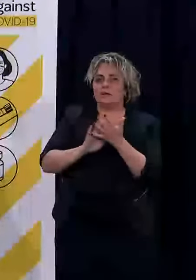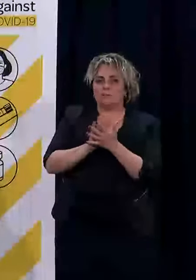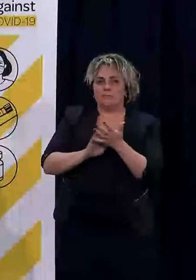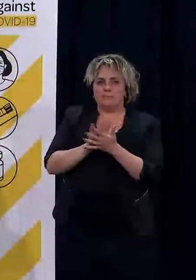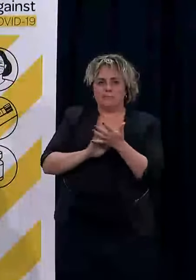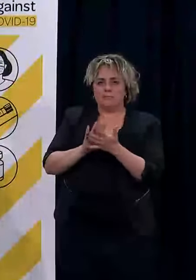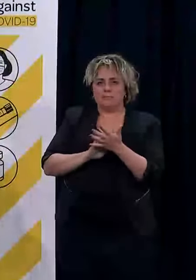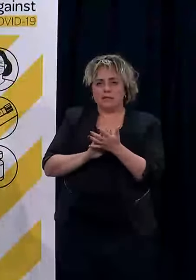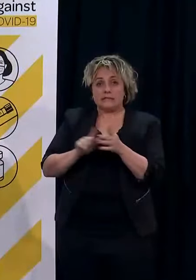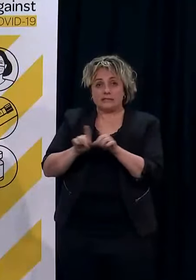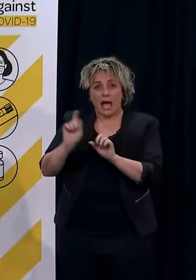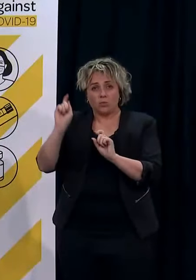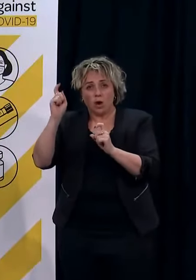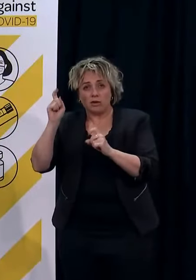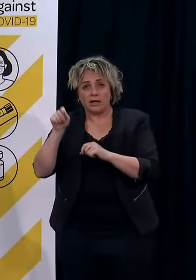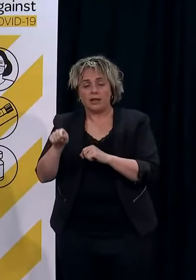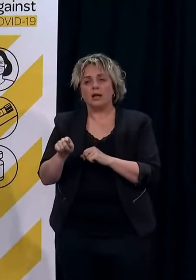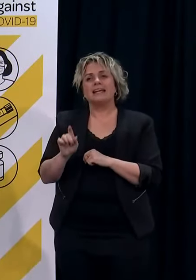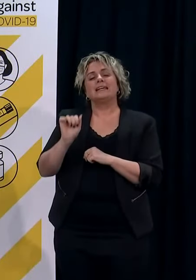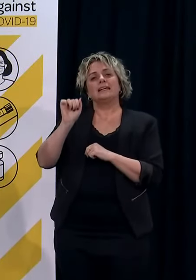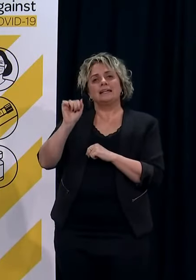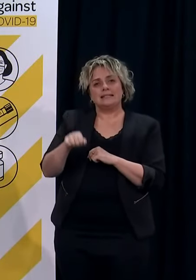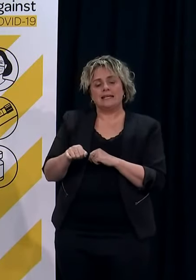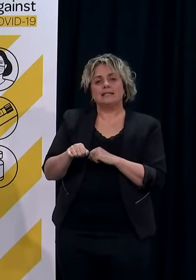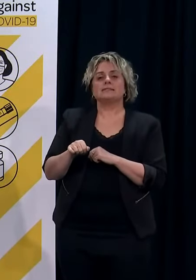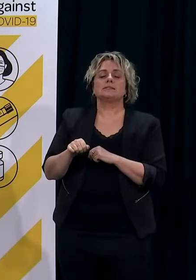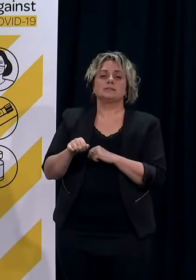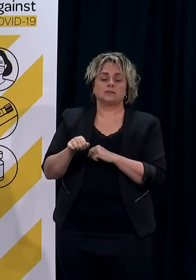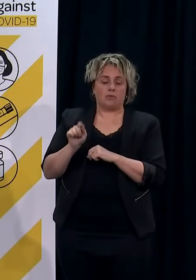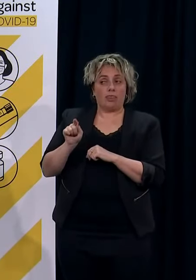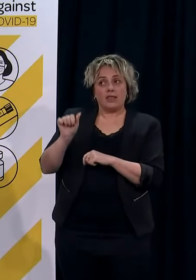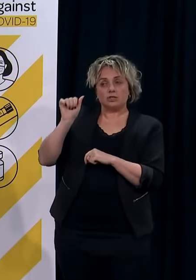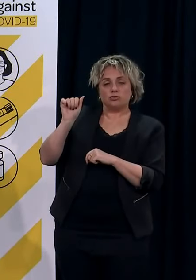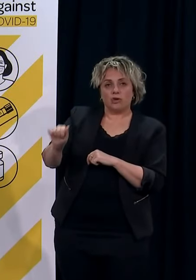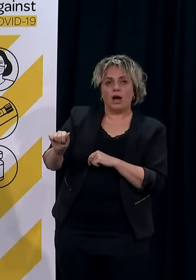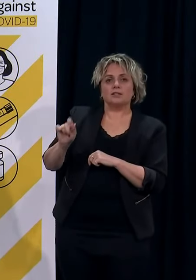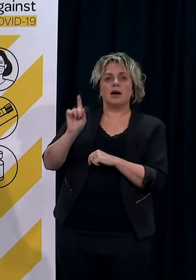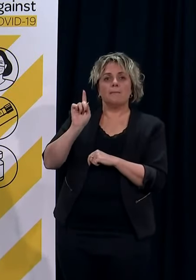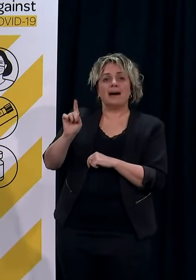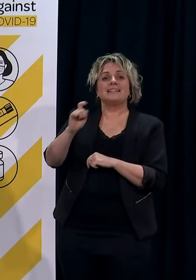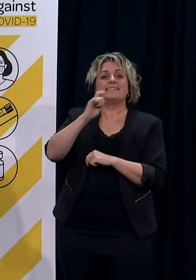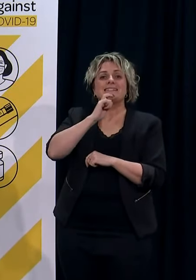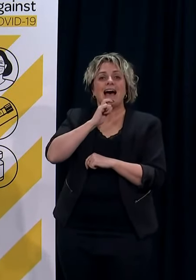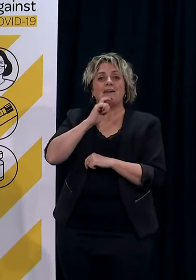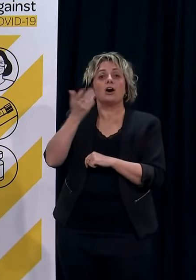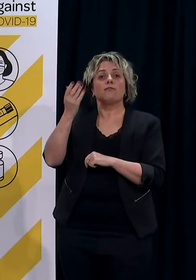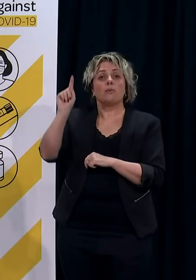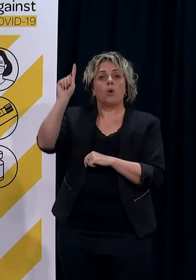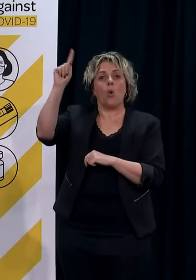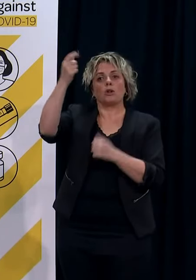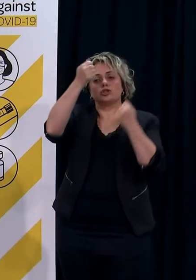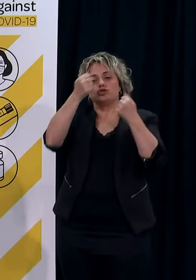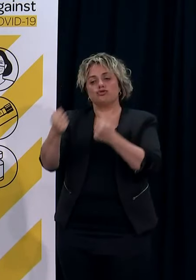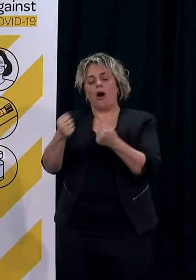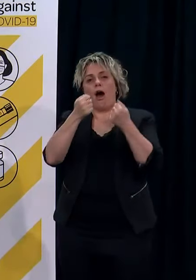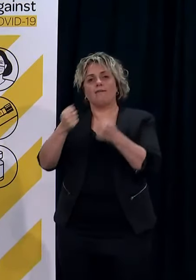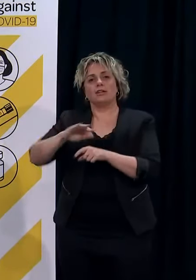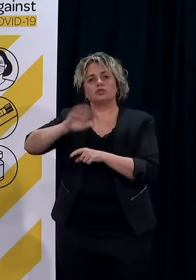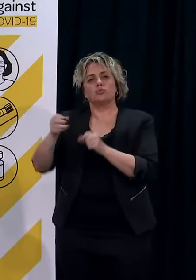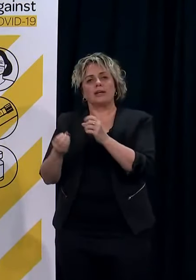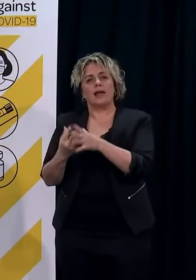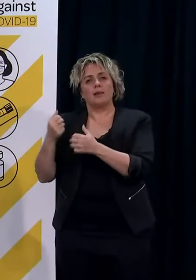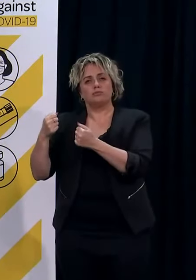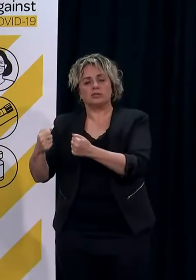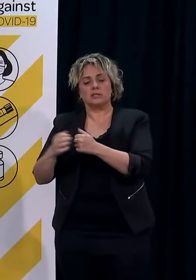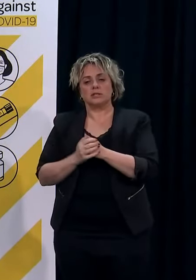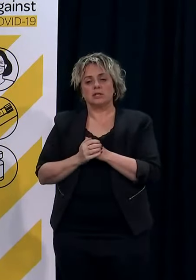Yeah, but you'll know that it's obviously serviced very heavily from staff coming into that region, and so